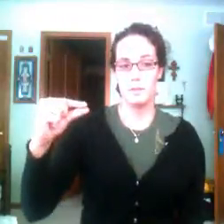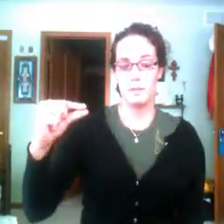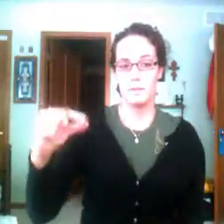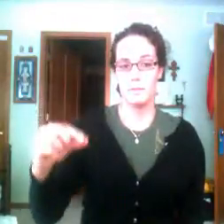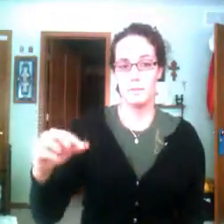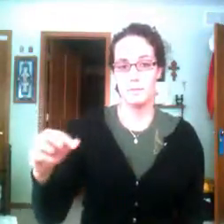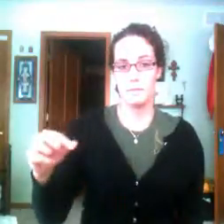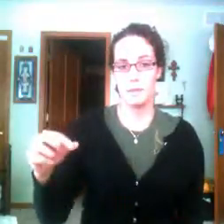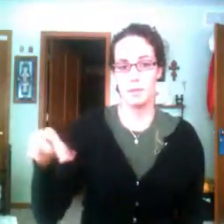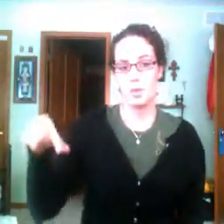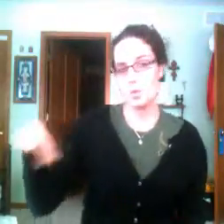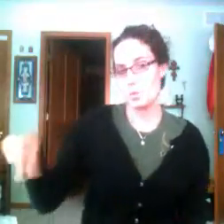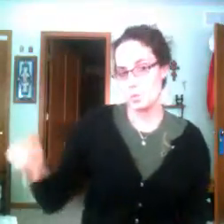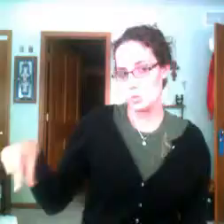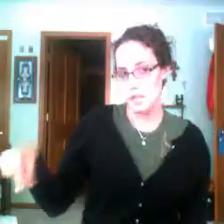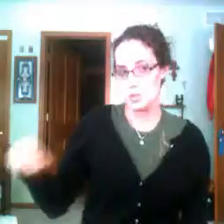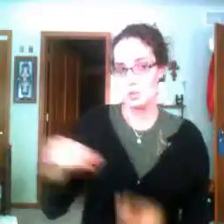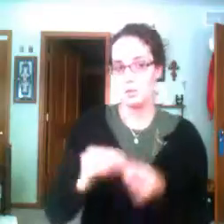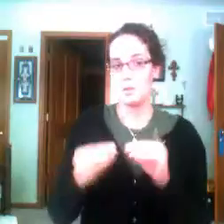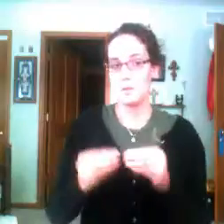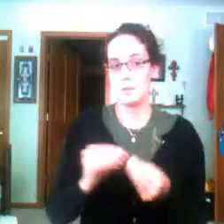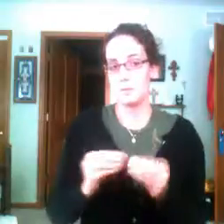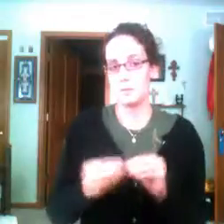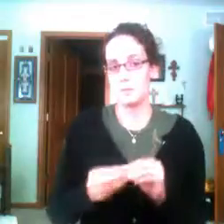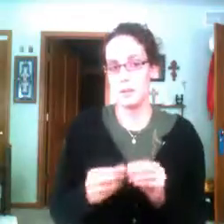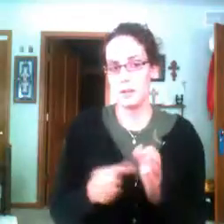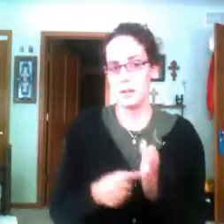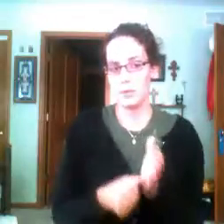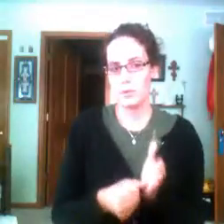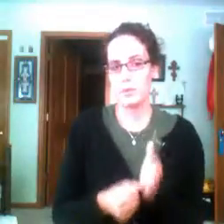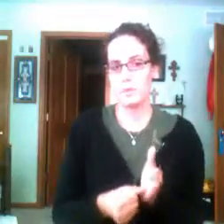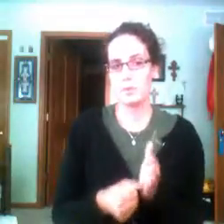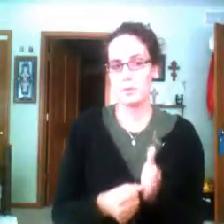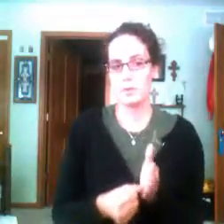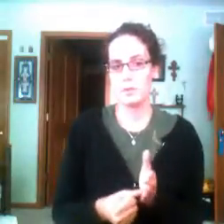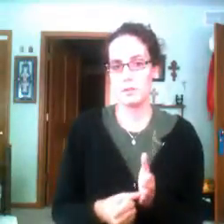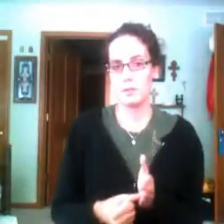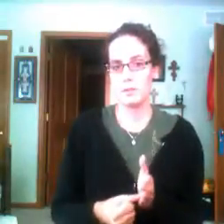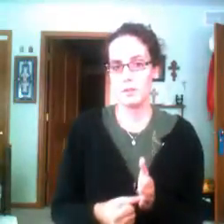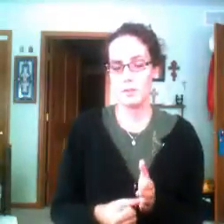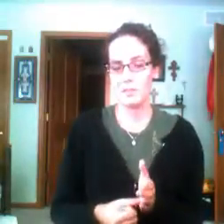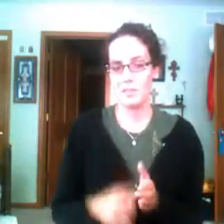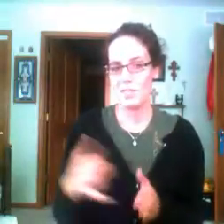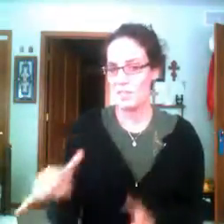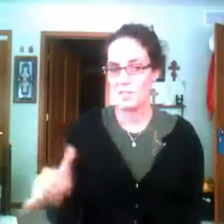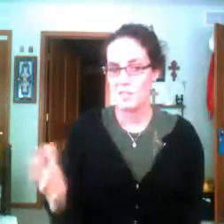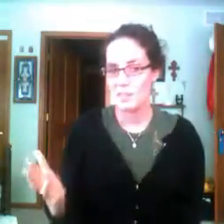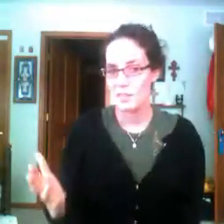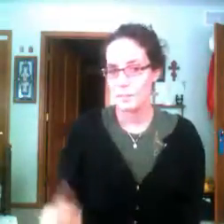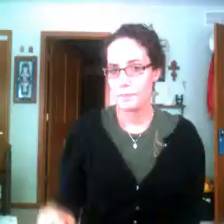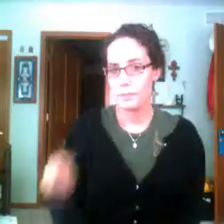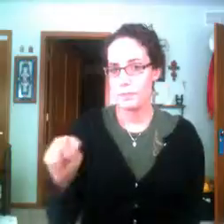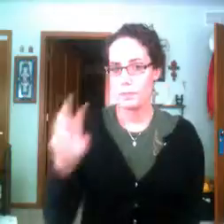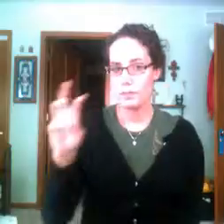Now, how can we represent these decimals in a more... Obviously, I can't write it forever. So the 0.666 forever can be